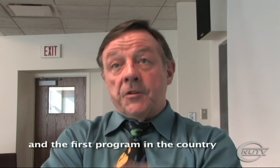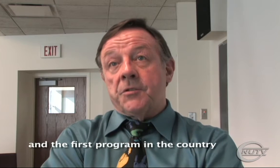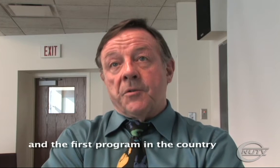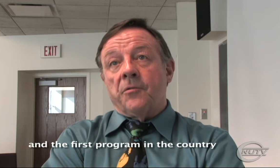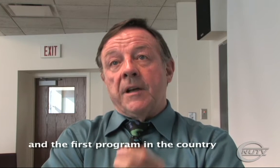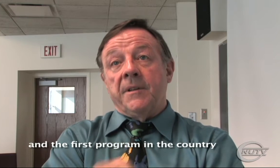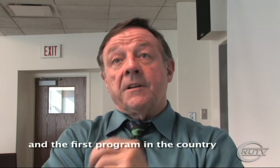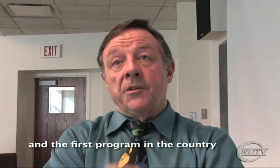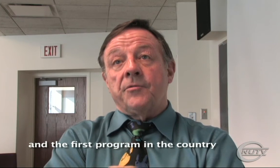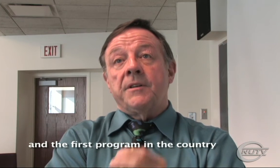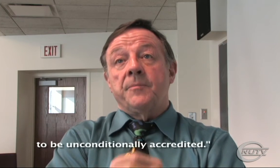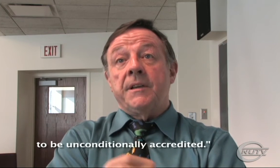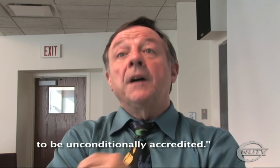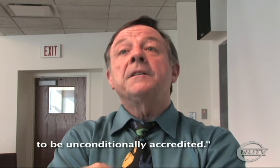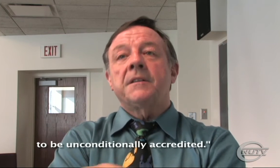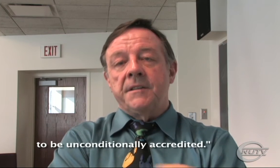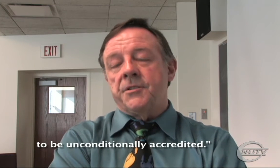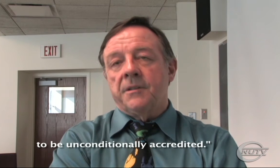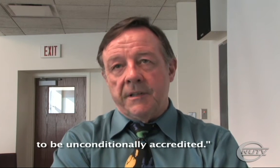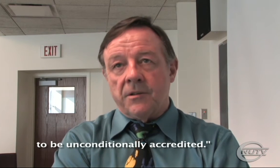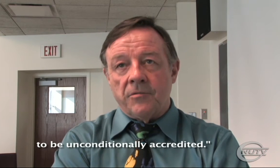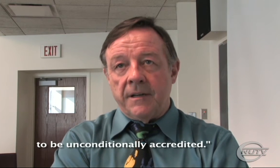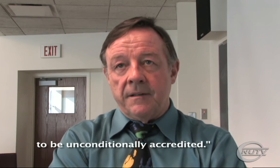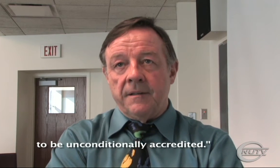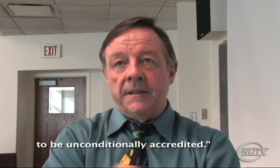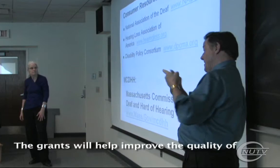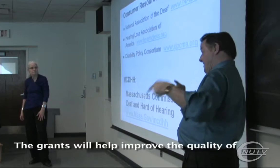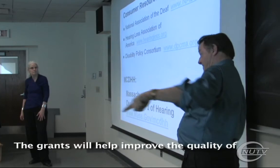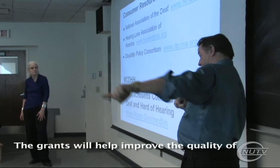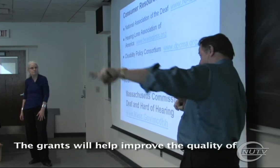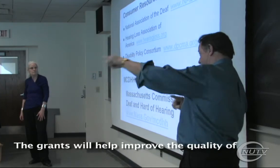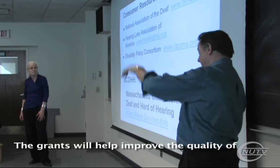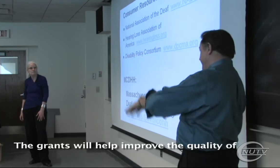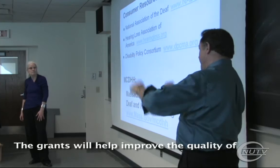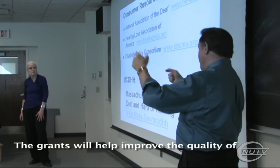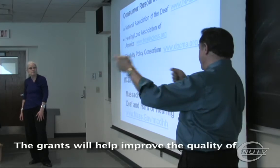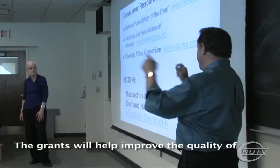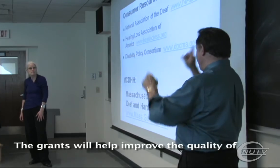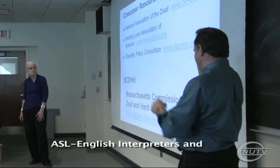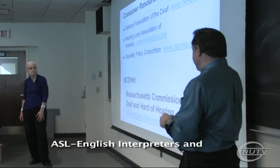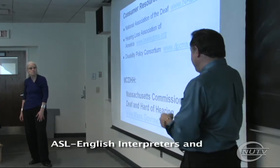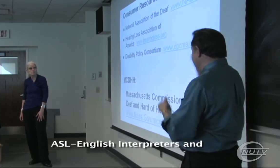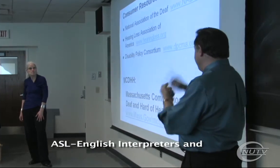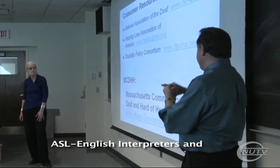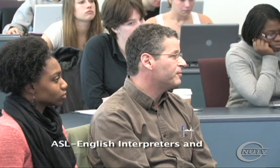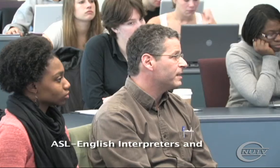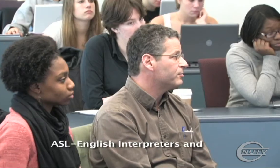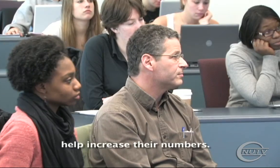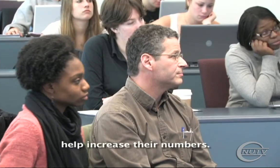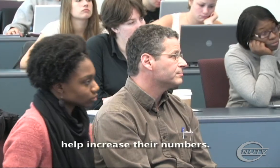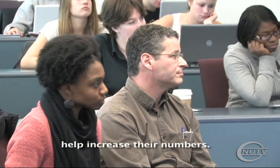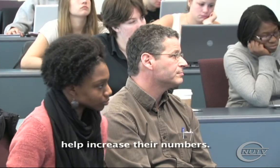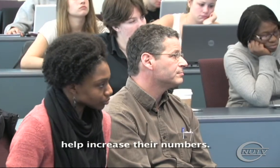and the 1st program in the country to be unconditionally accredited. The grants will help improve the quality of ASL English